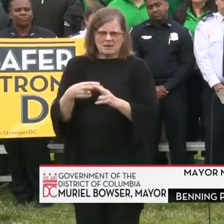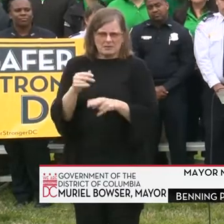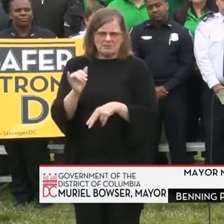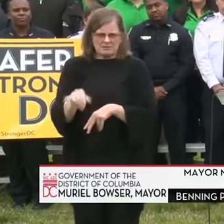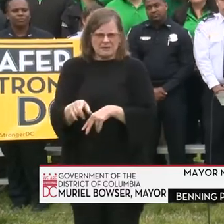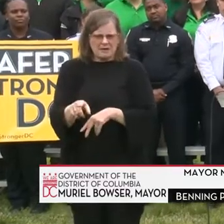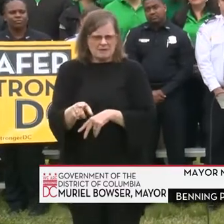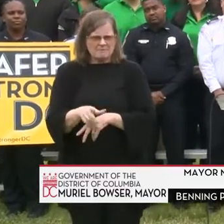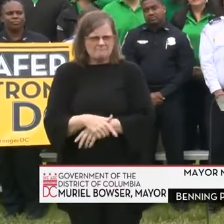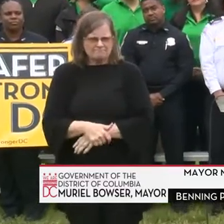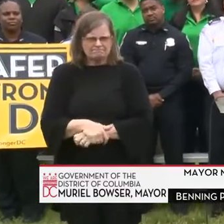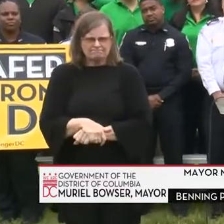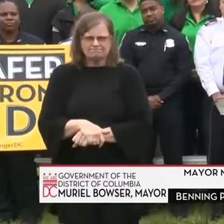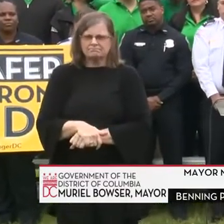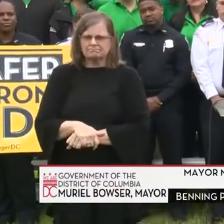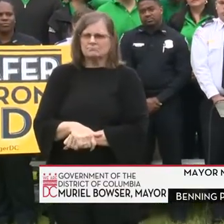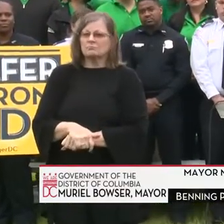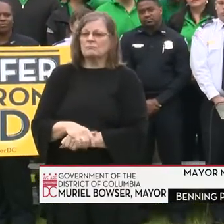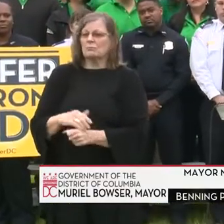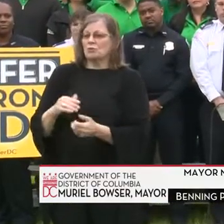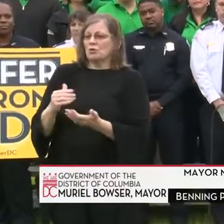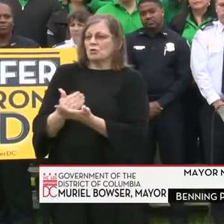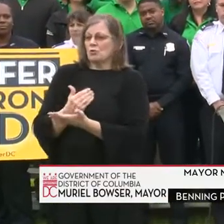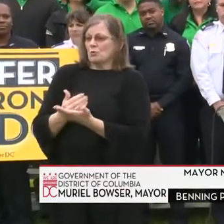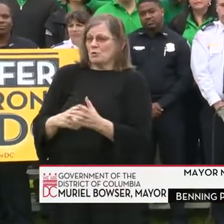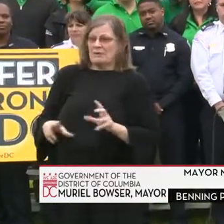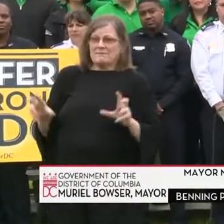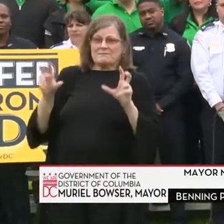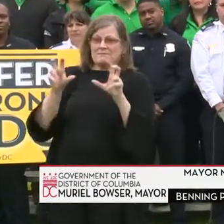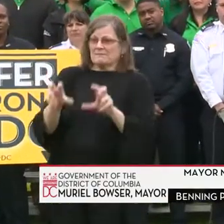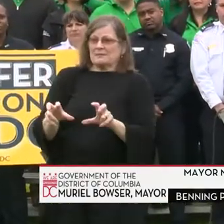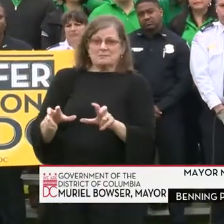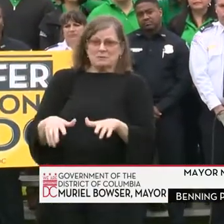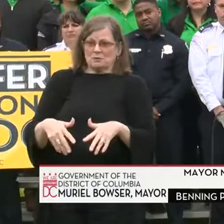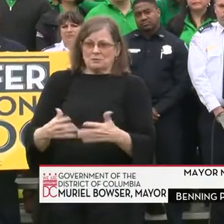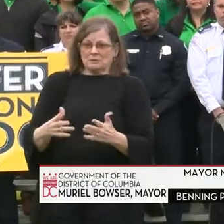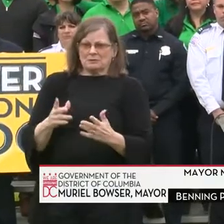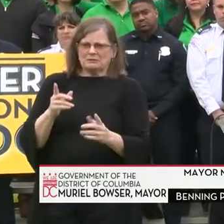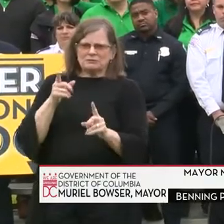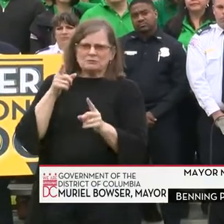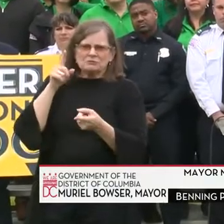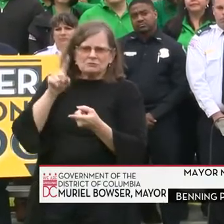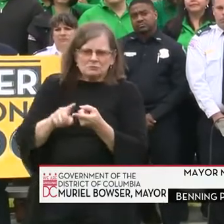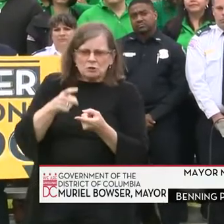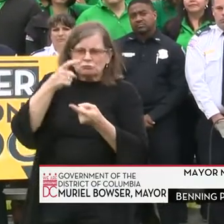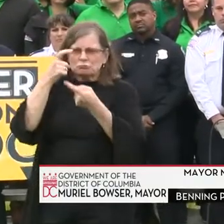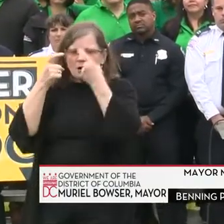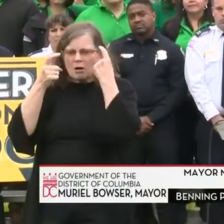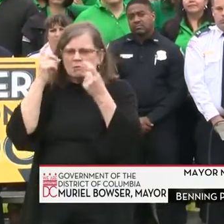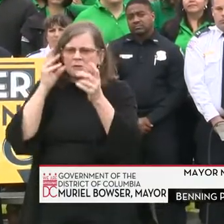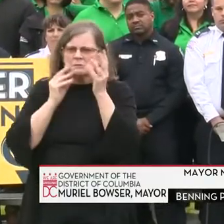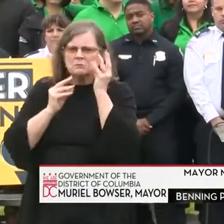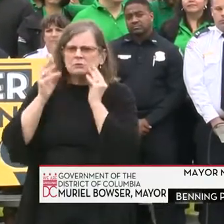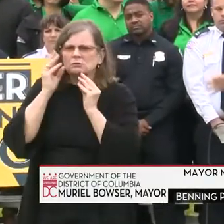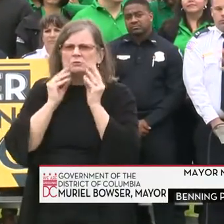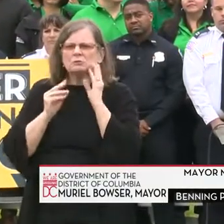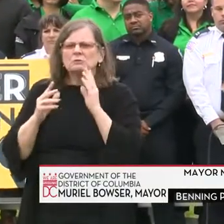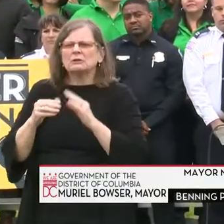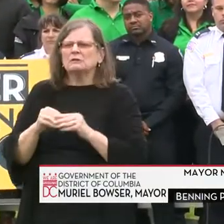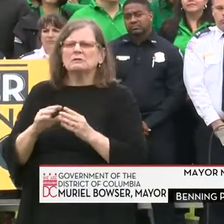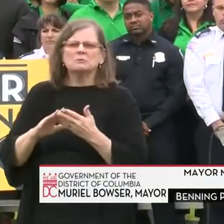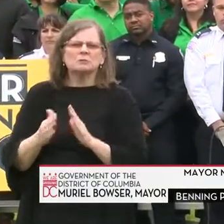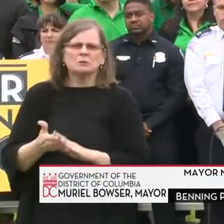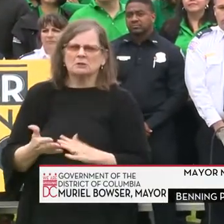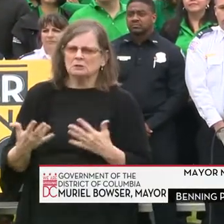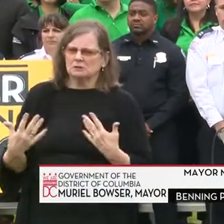some of the new investments that we're making around reducing trauma in communities, having community